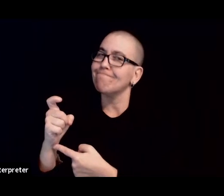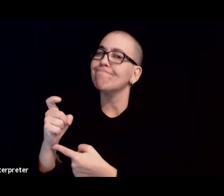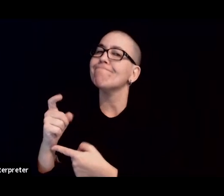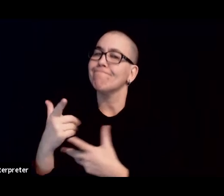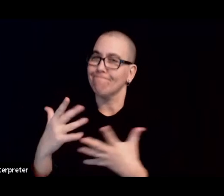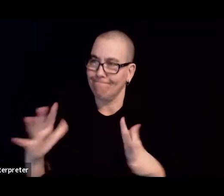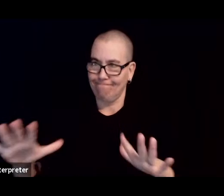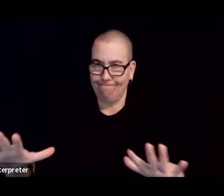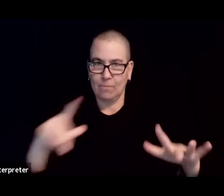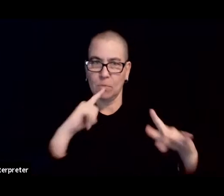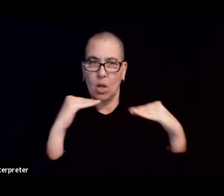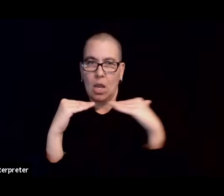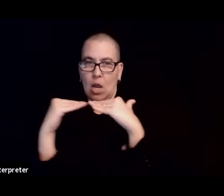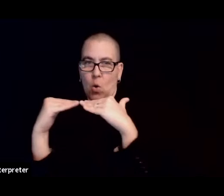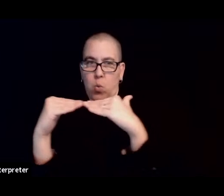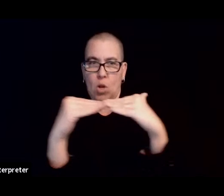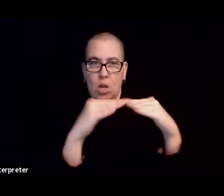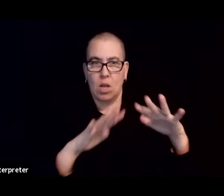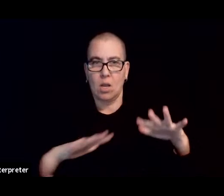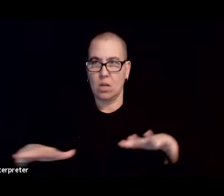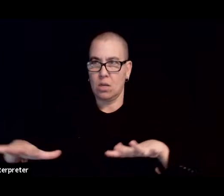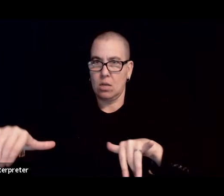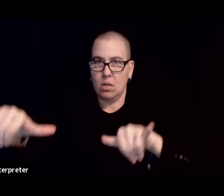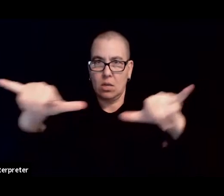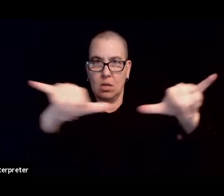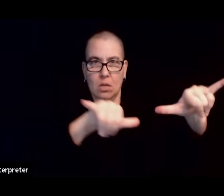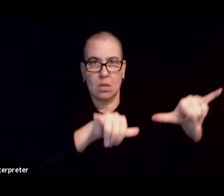for healthcare workers. The way that we have